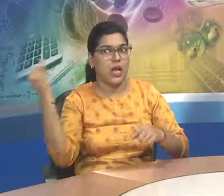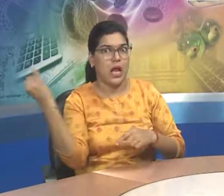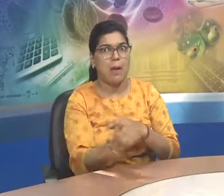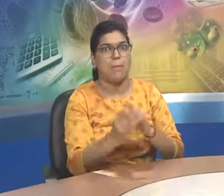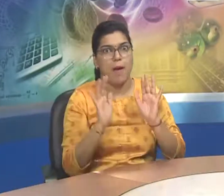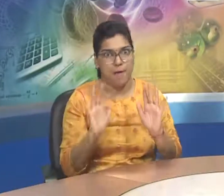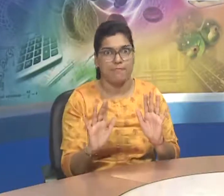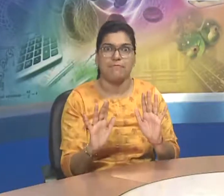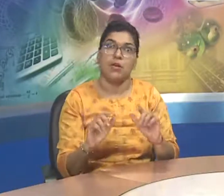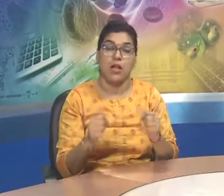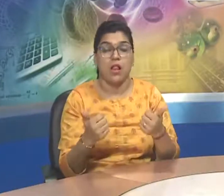distribution of